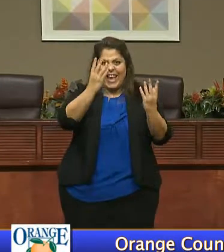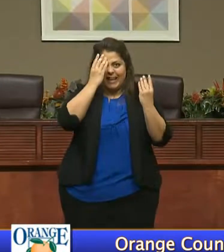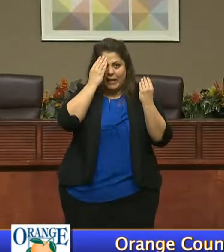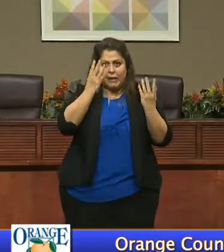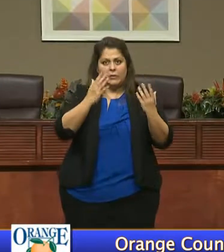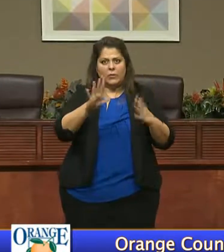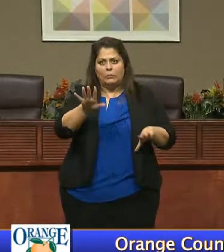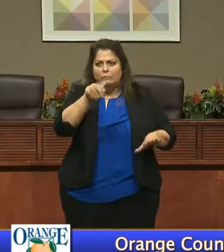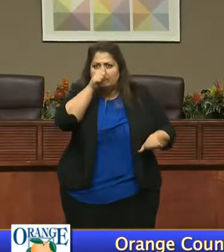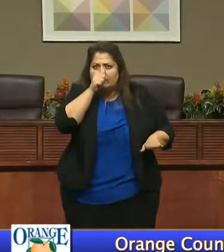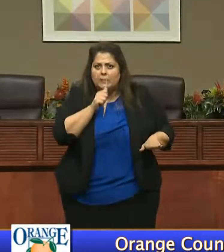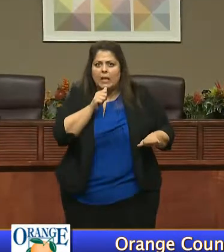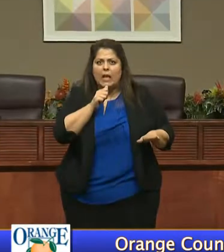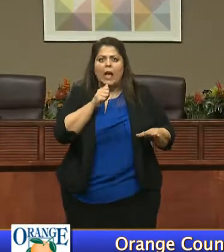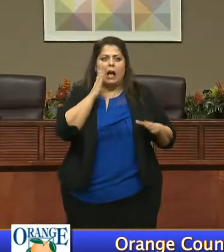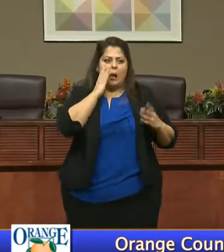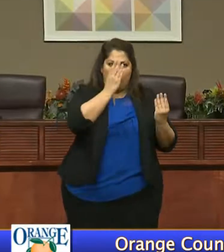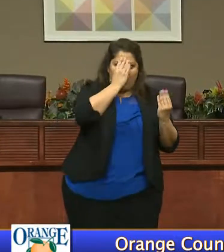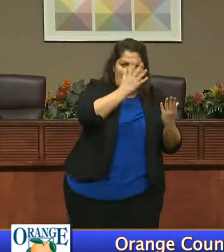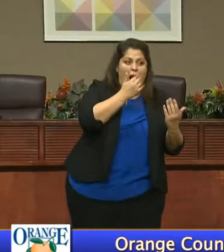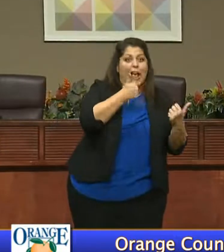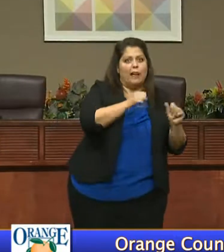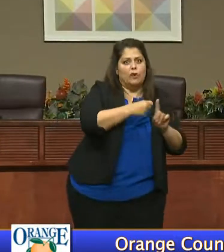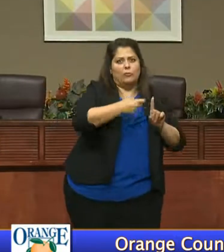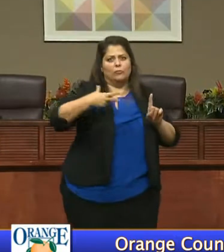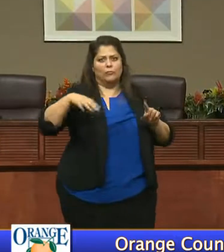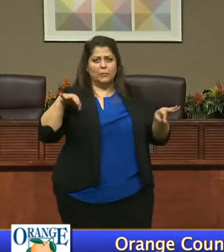I will try to explain as much as I can.